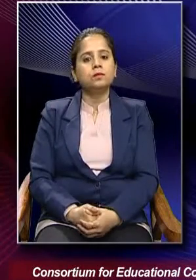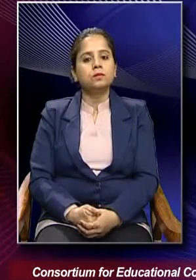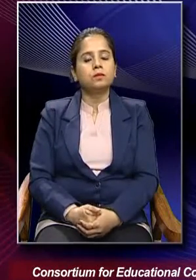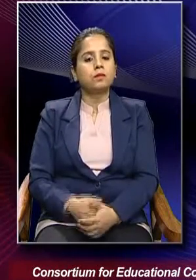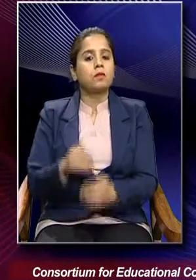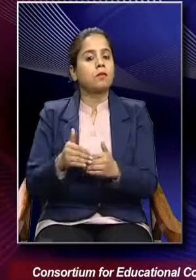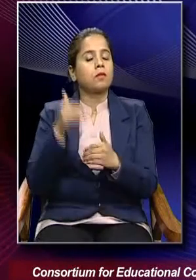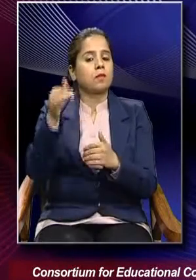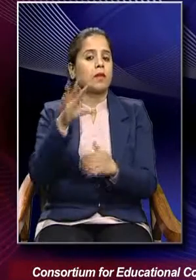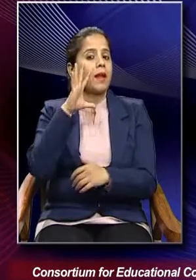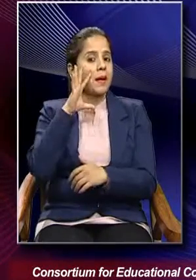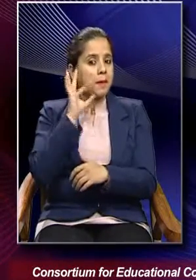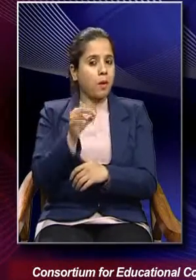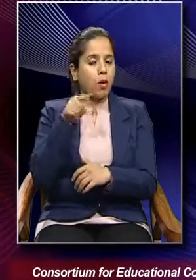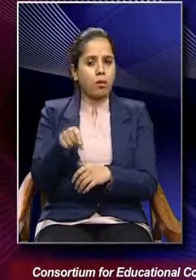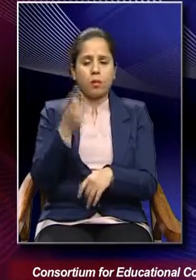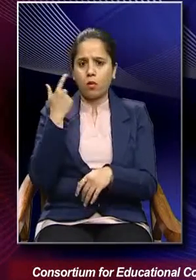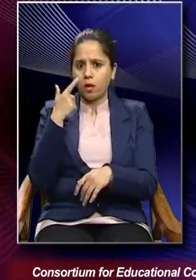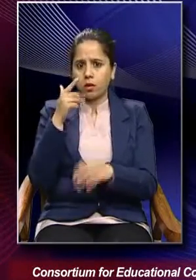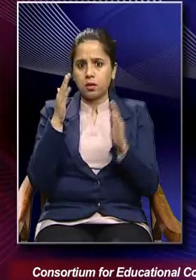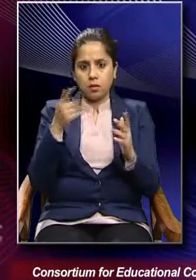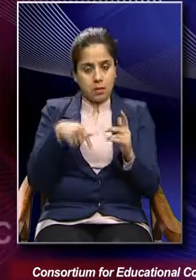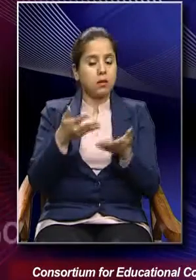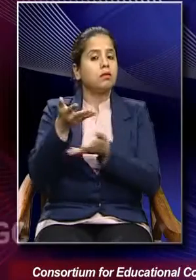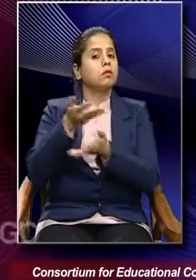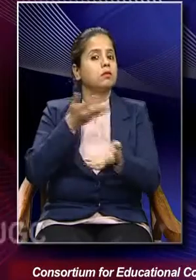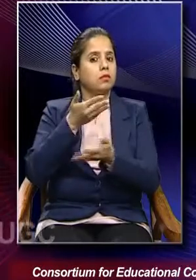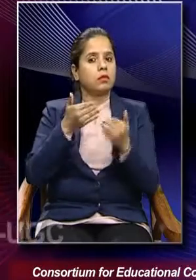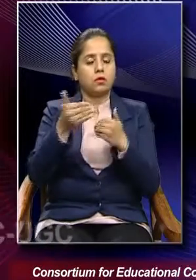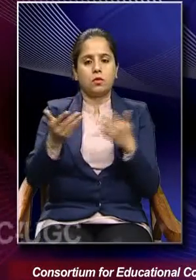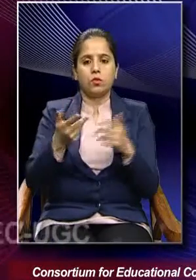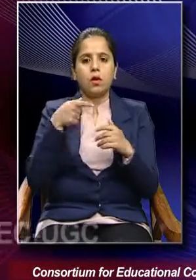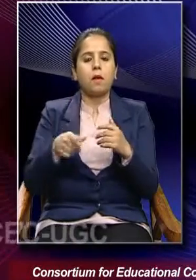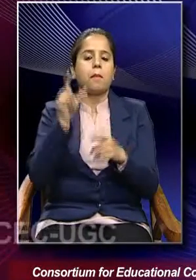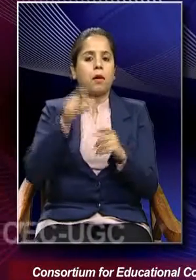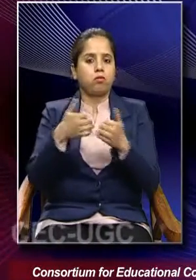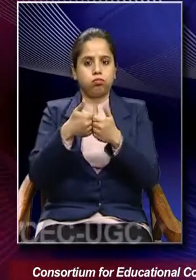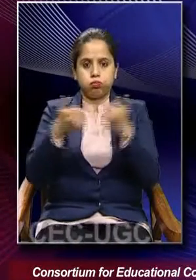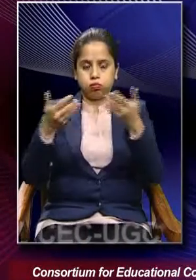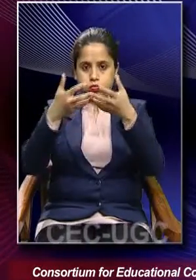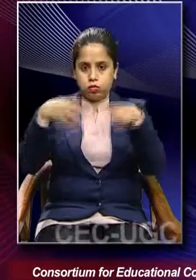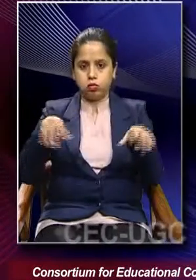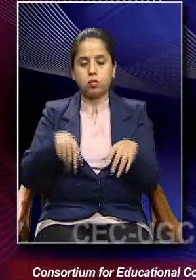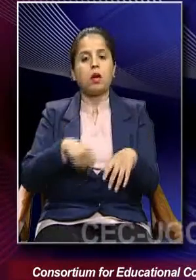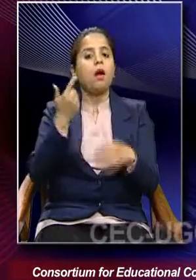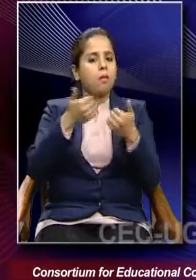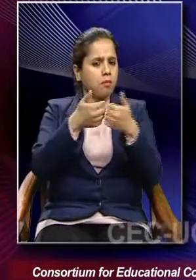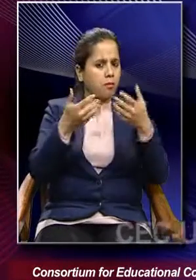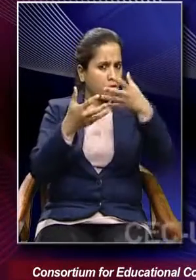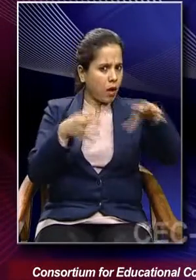The next important phase that needs to be discussed is the partition and